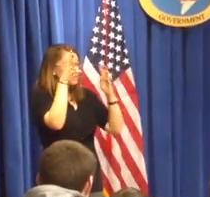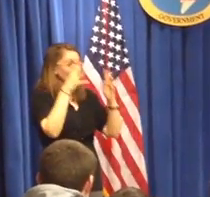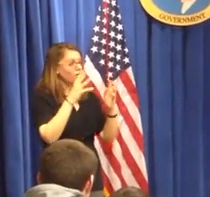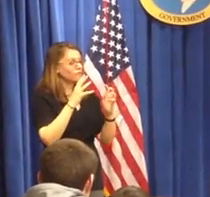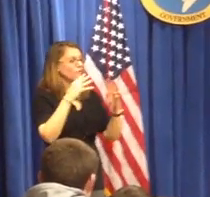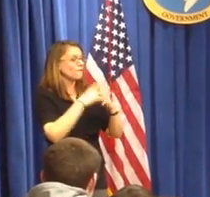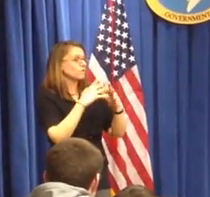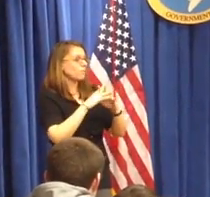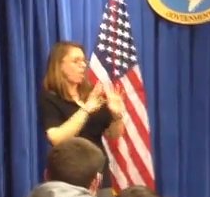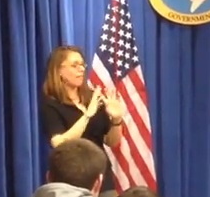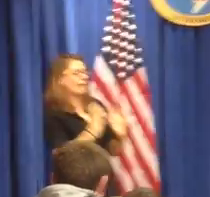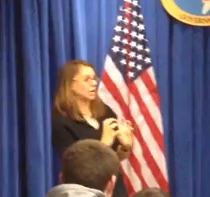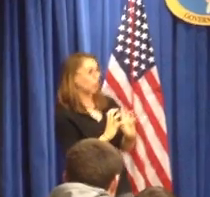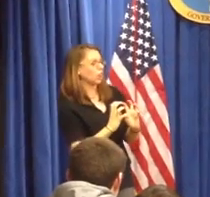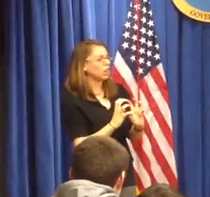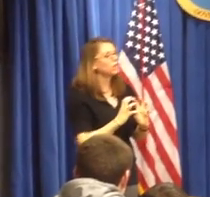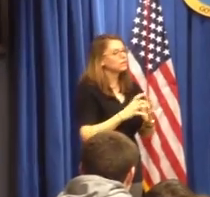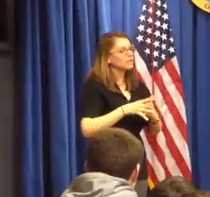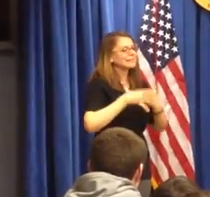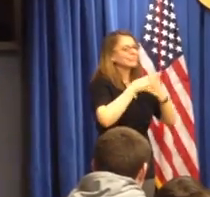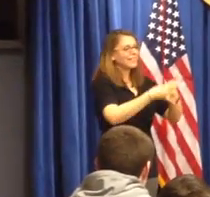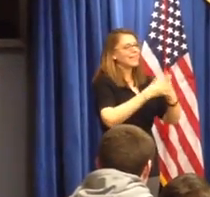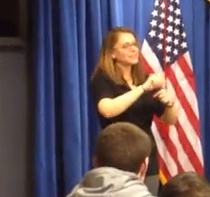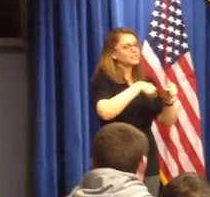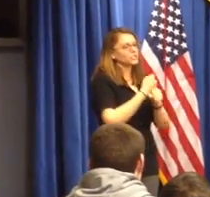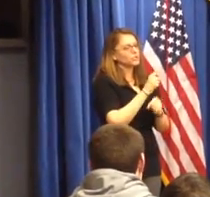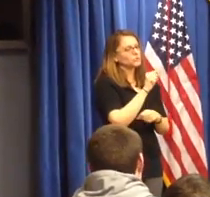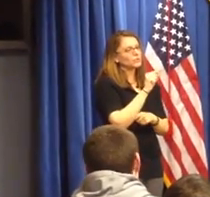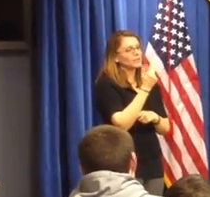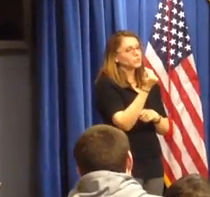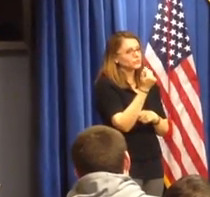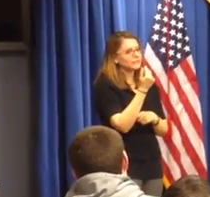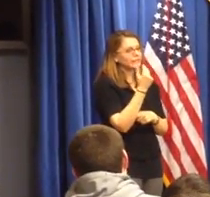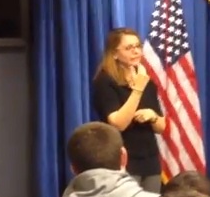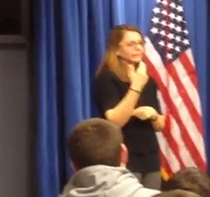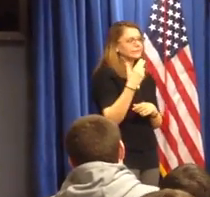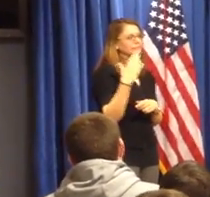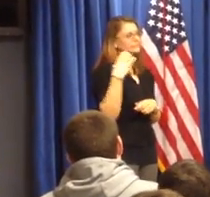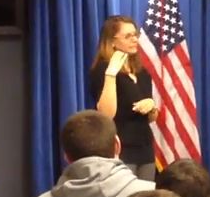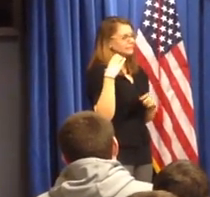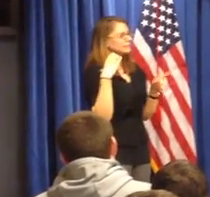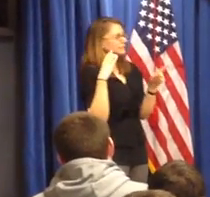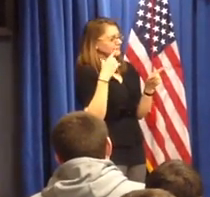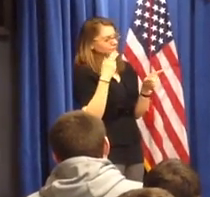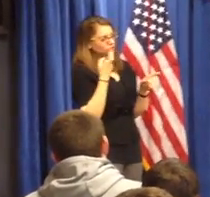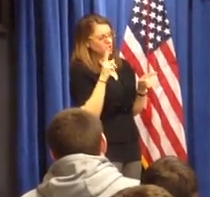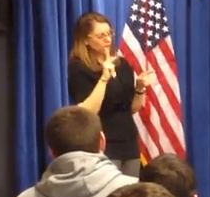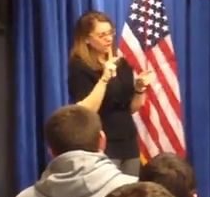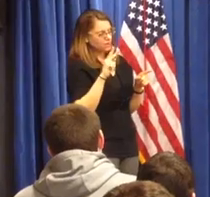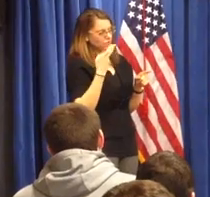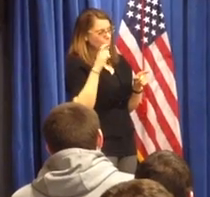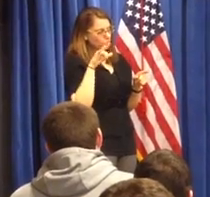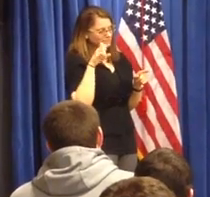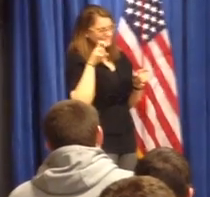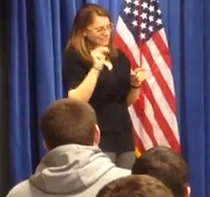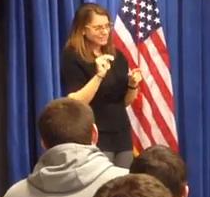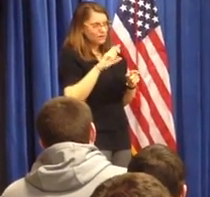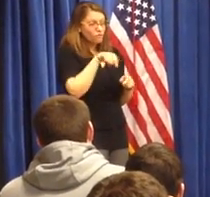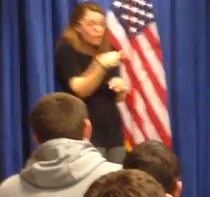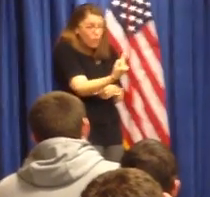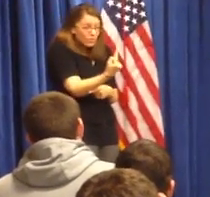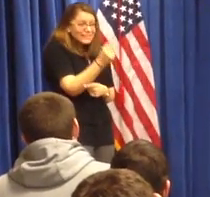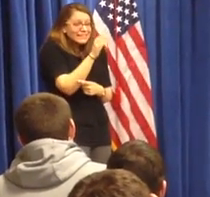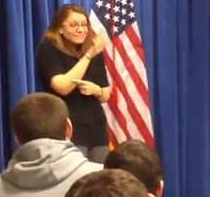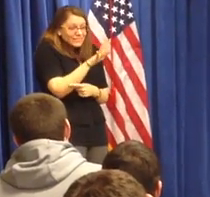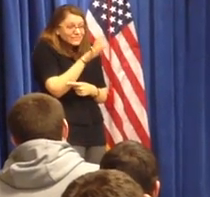huddle, was led in 2013 by head coach Chuck Goldstein with a roster of only 54